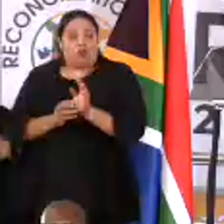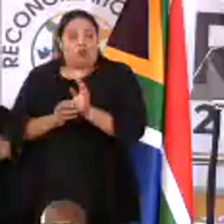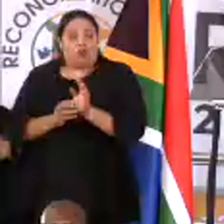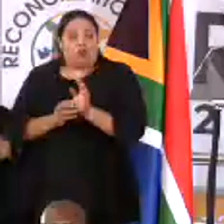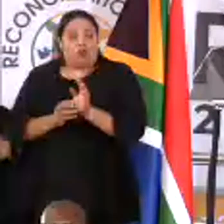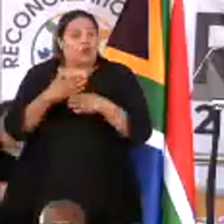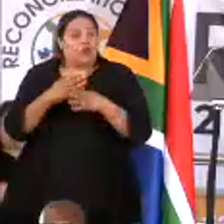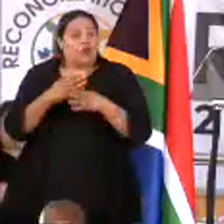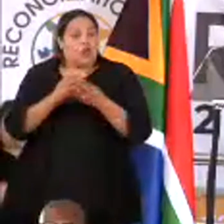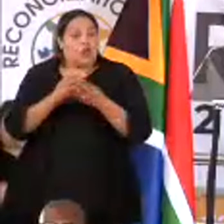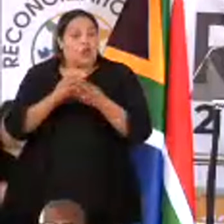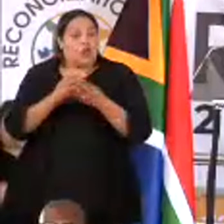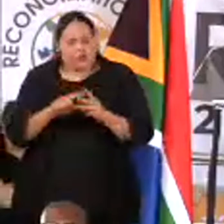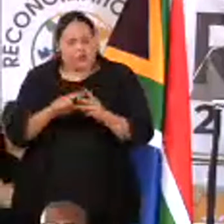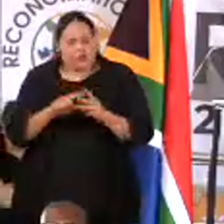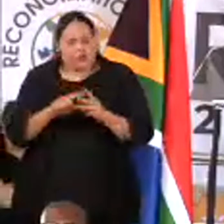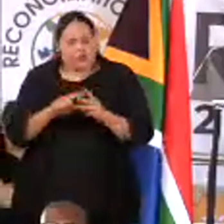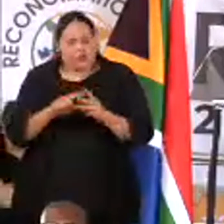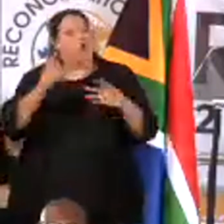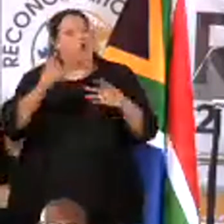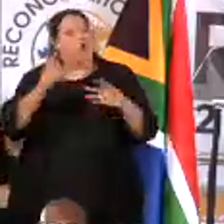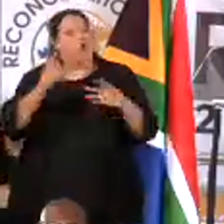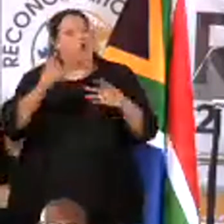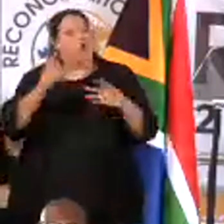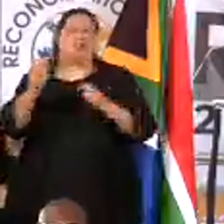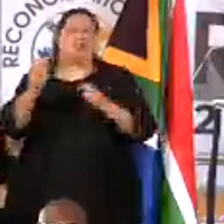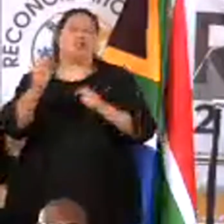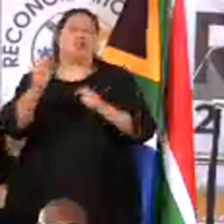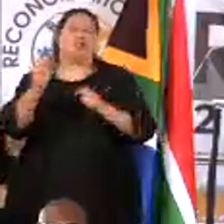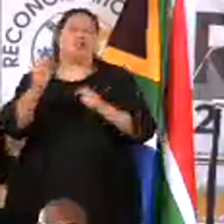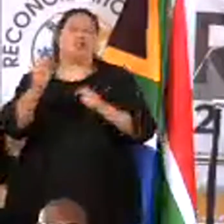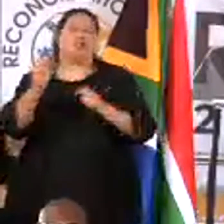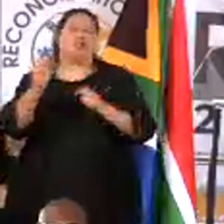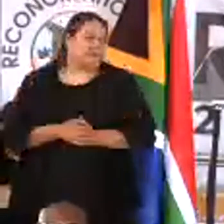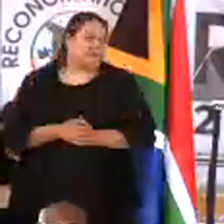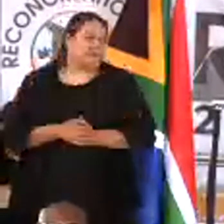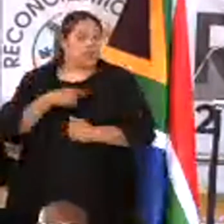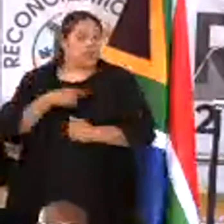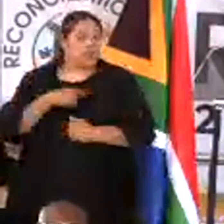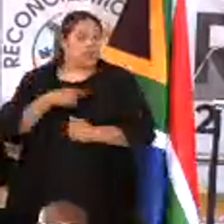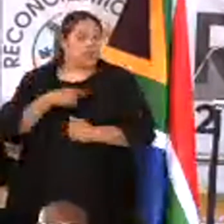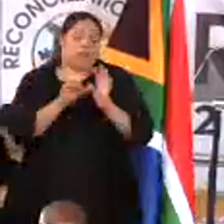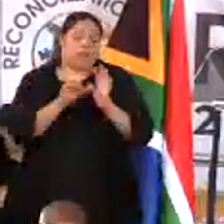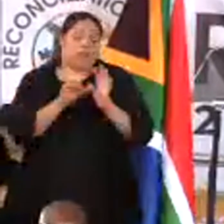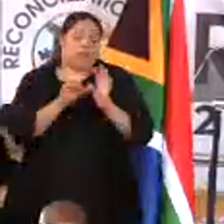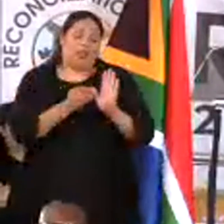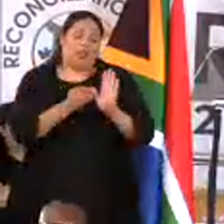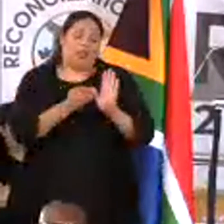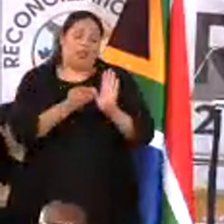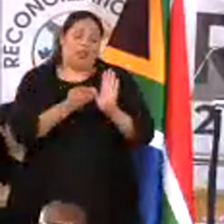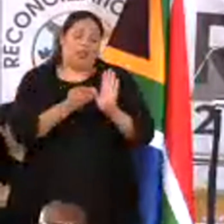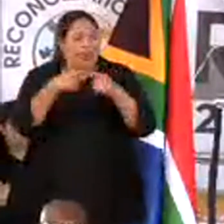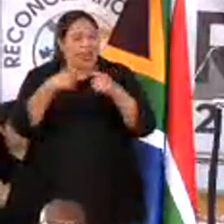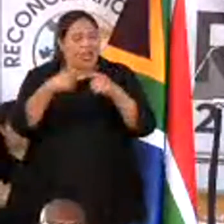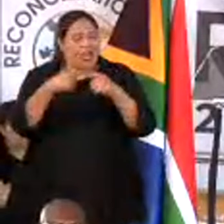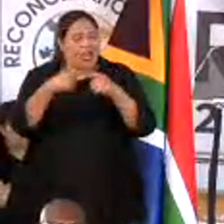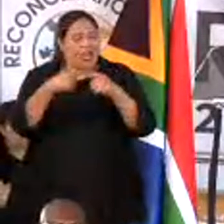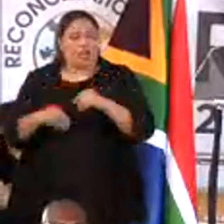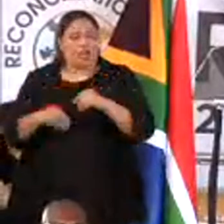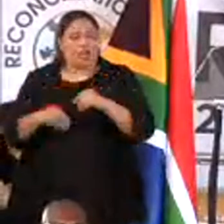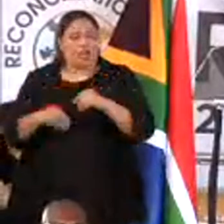job creation, and more transformation. We have prioritized the fight against